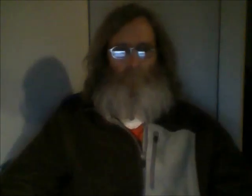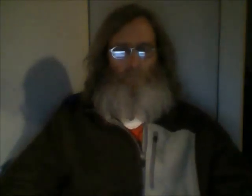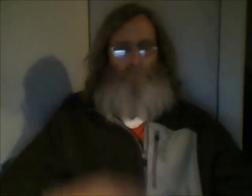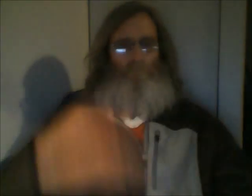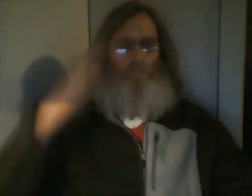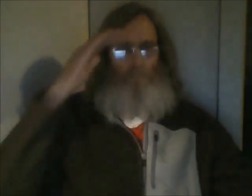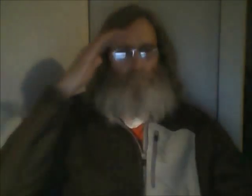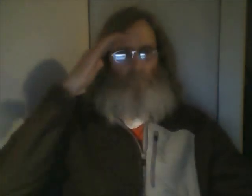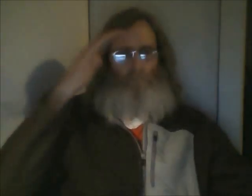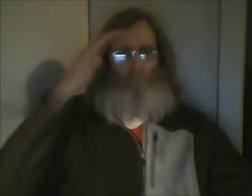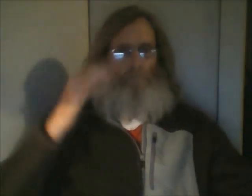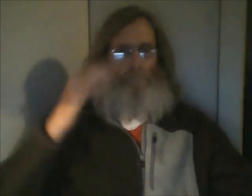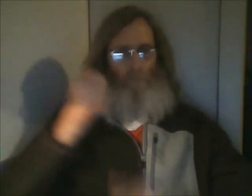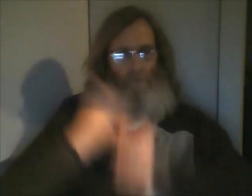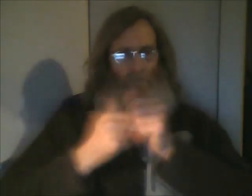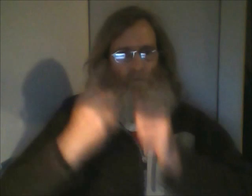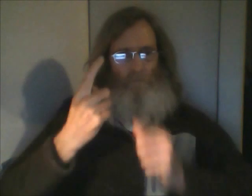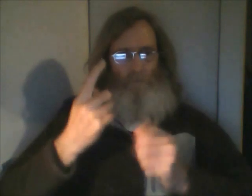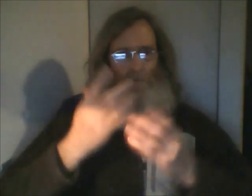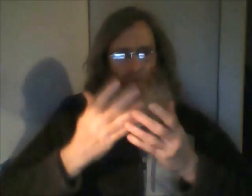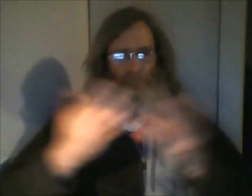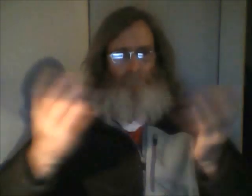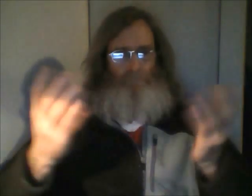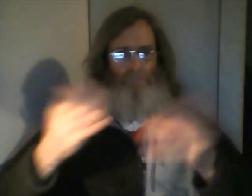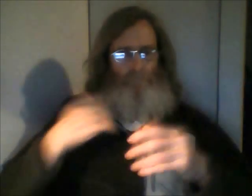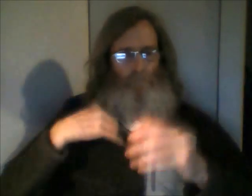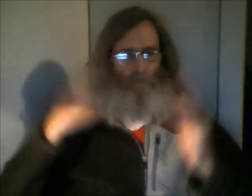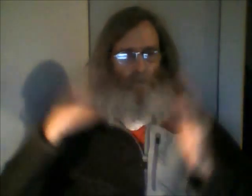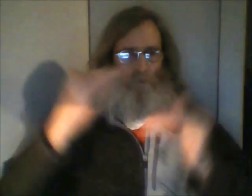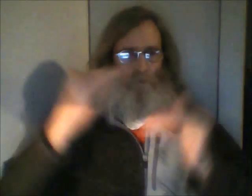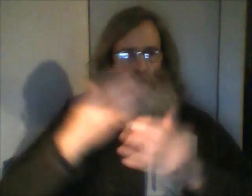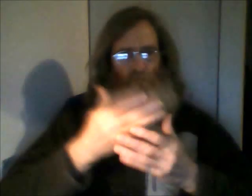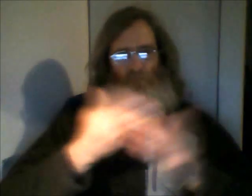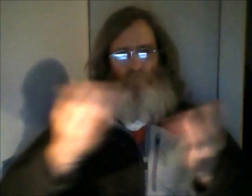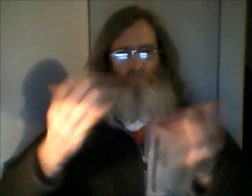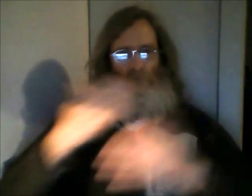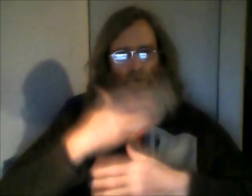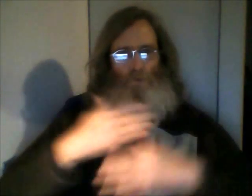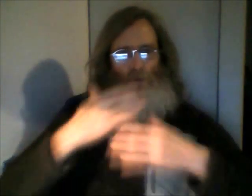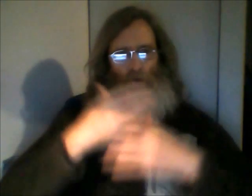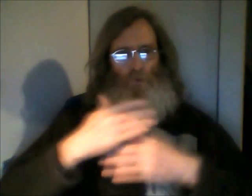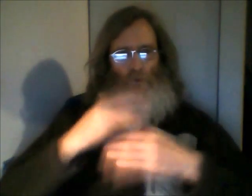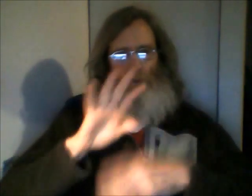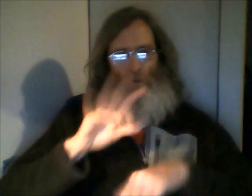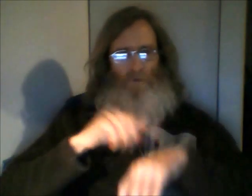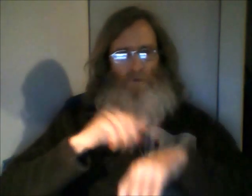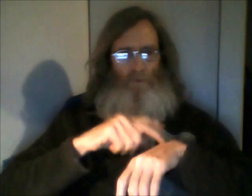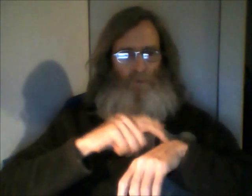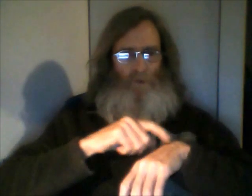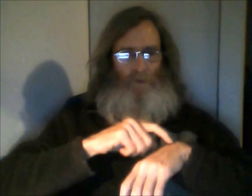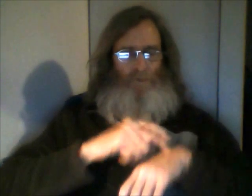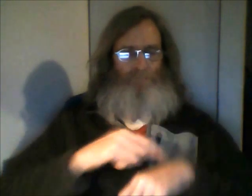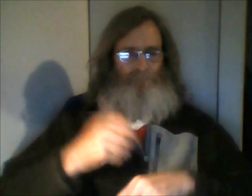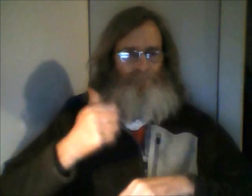Doesn't get the job done. This is not your typical show car build. This thing is purpose built, meant to go fast. Well, I love when we're able to keep the